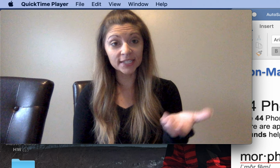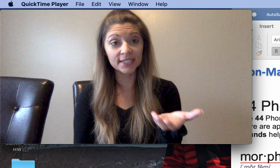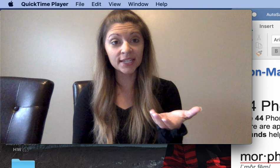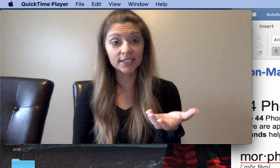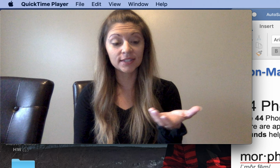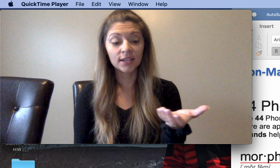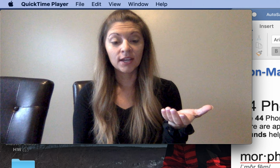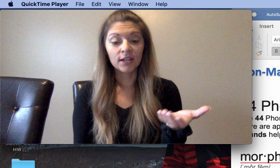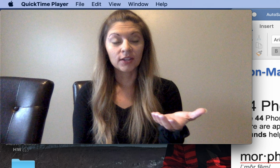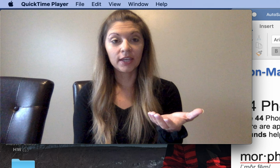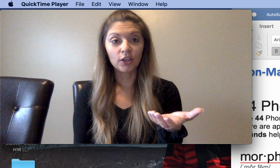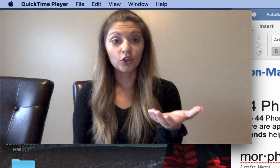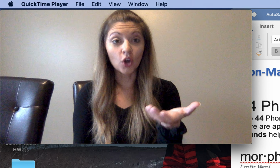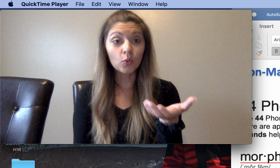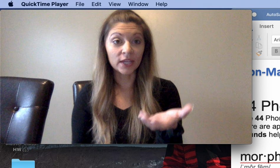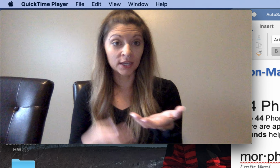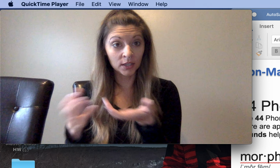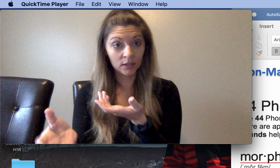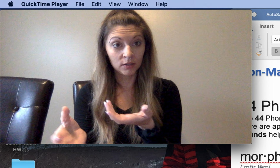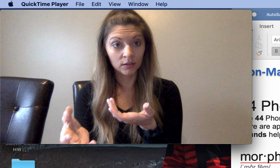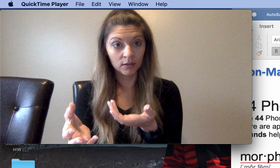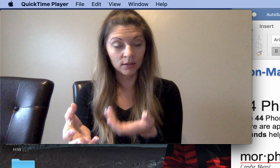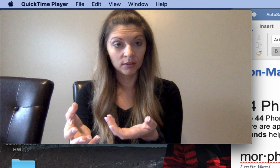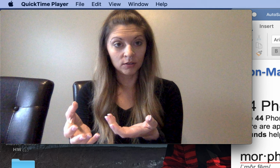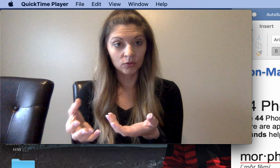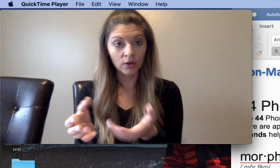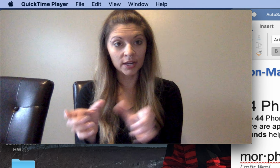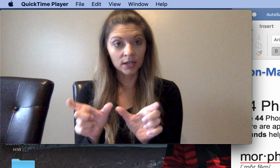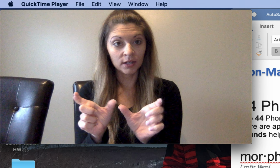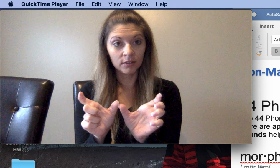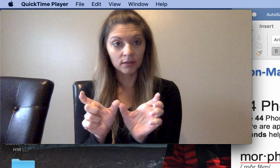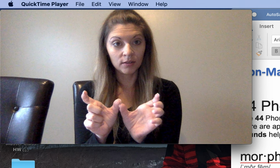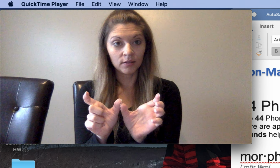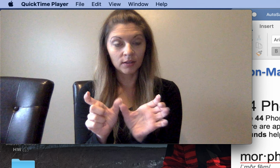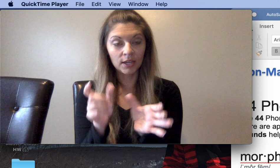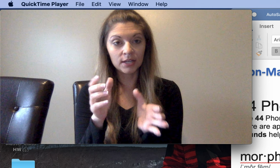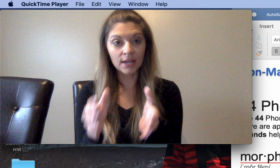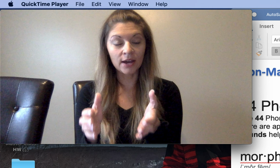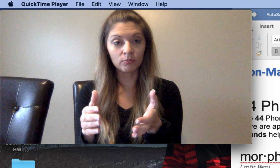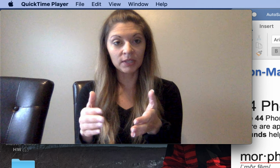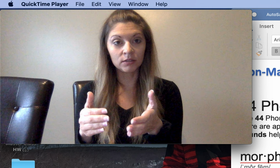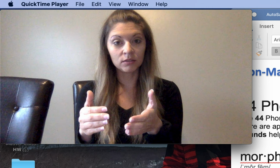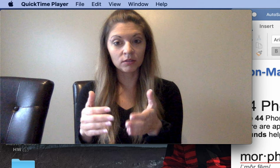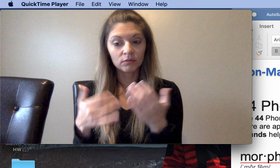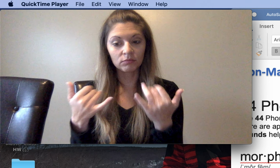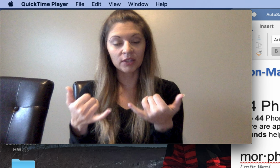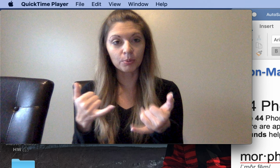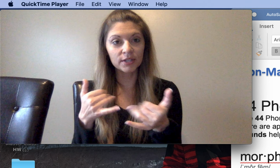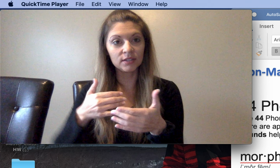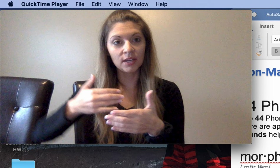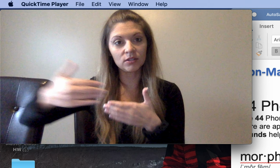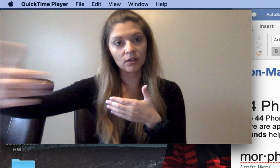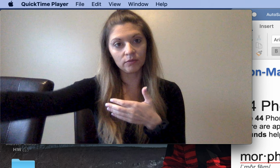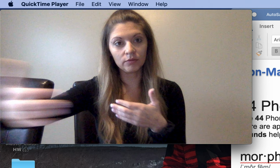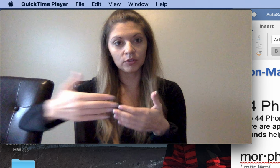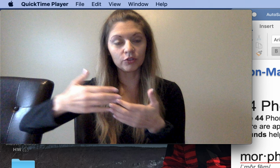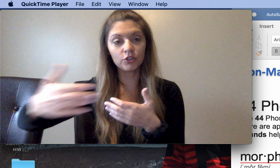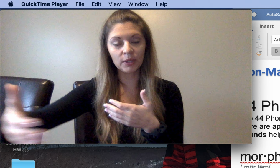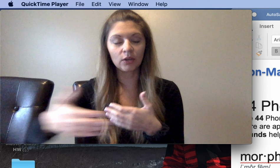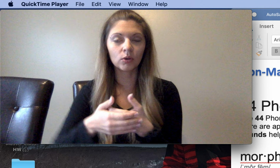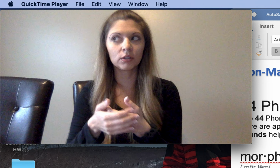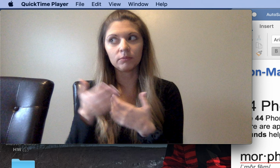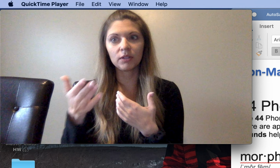already exists, like going, right? It now means like the present tense of